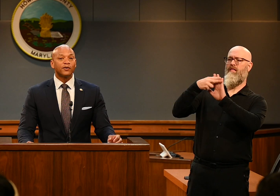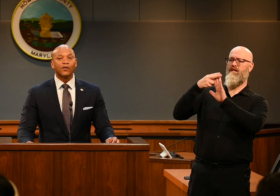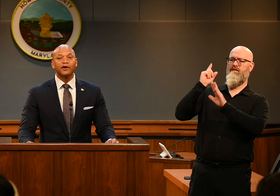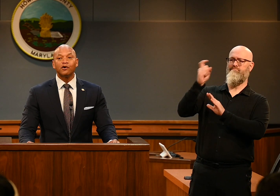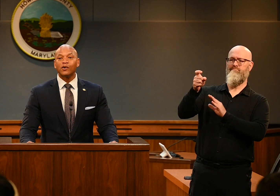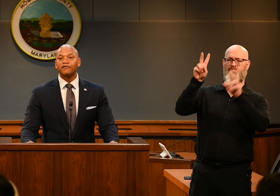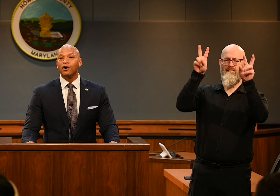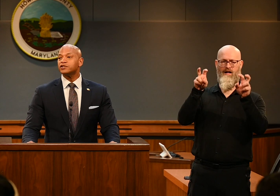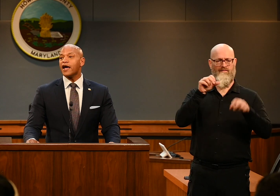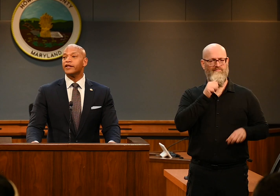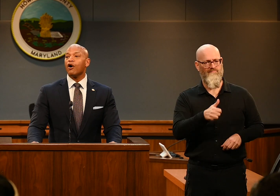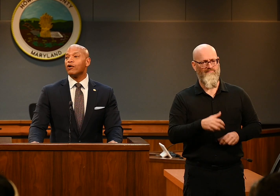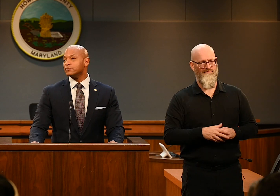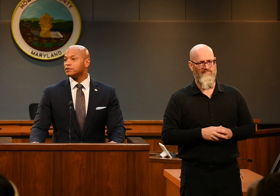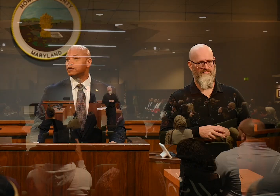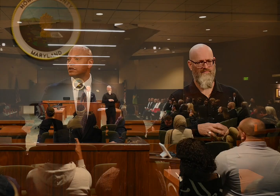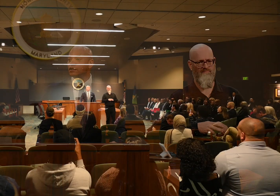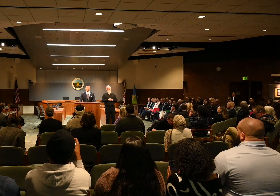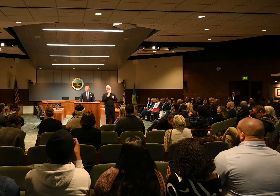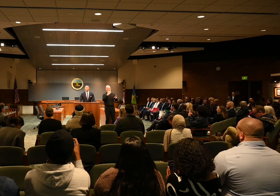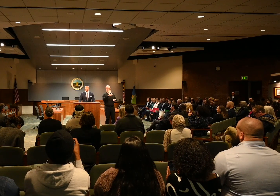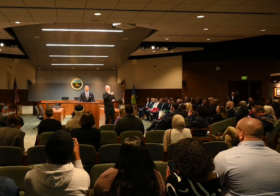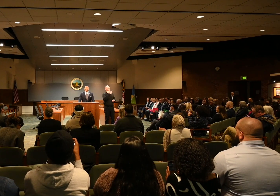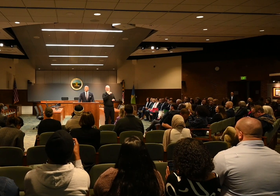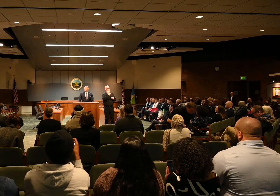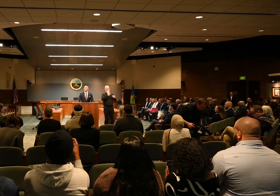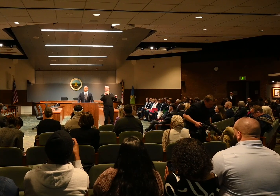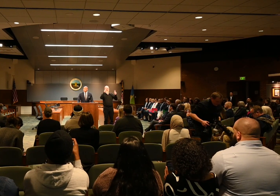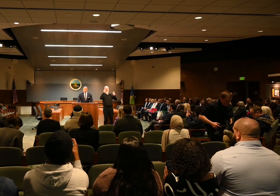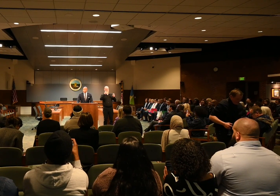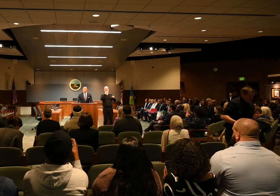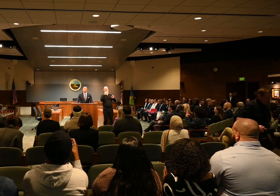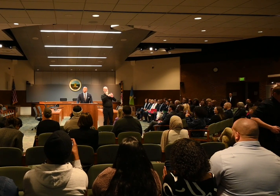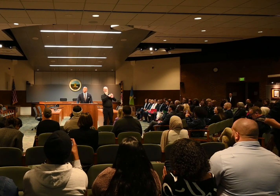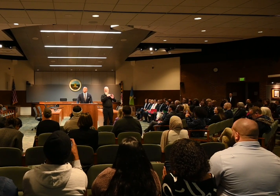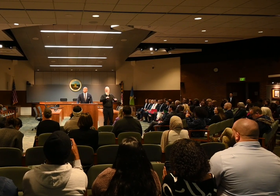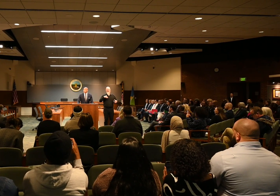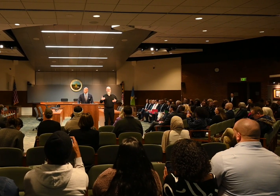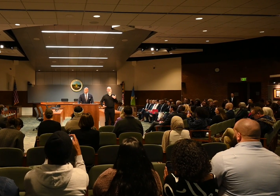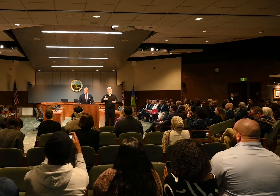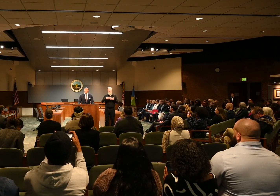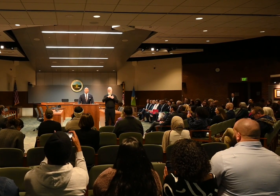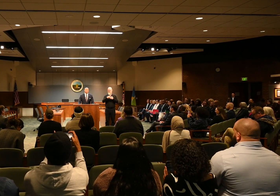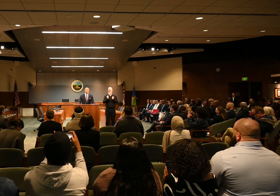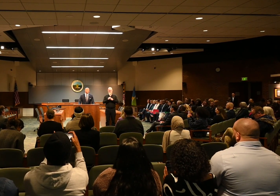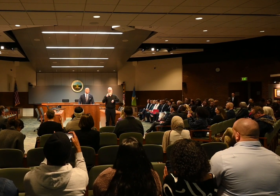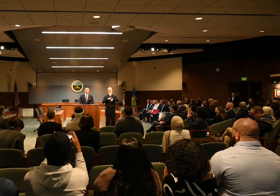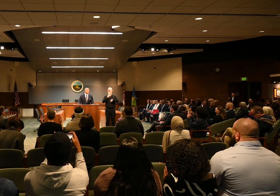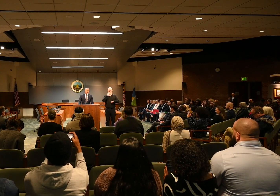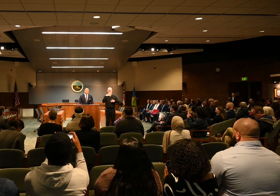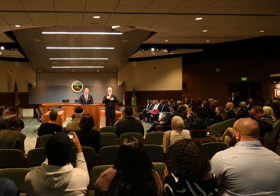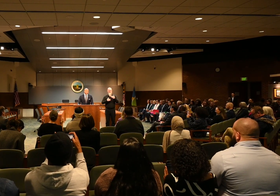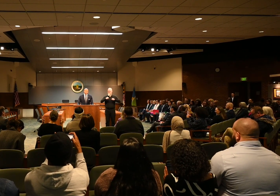There are people who I know who have no title at all, who are leading with urgency, who are leading with fight, and who are protecting